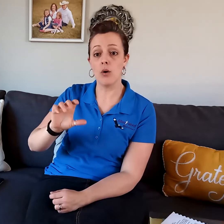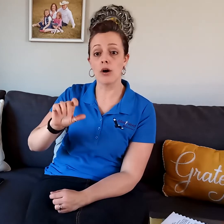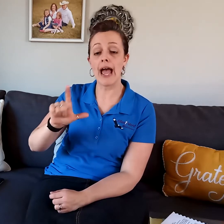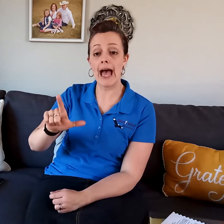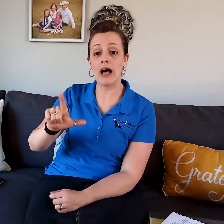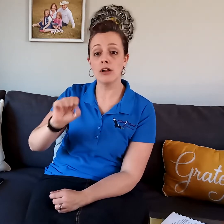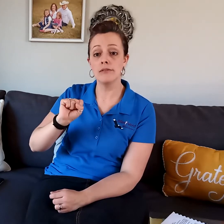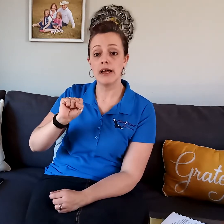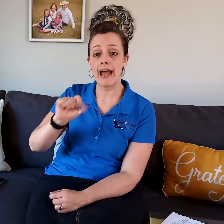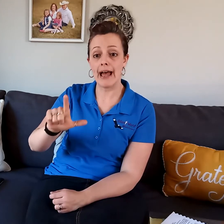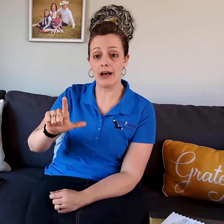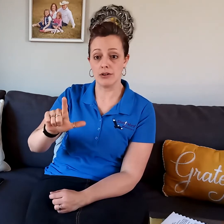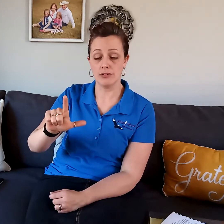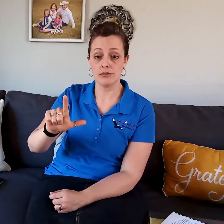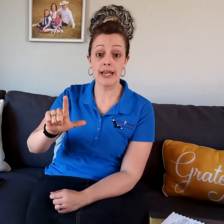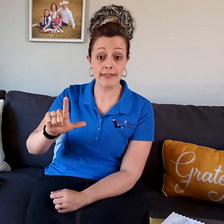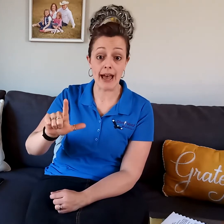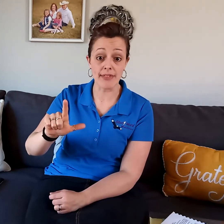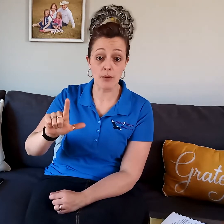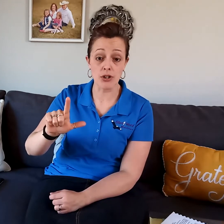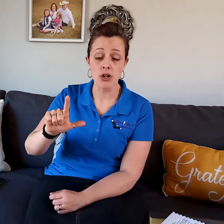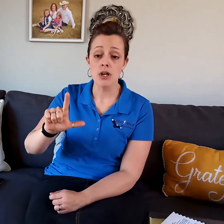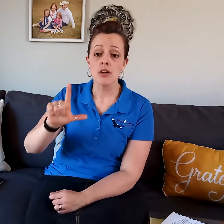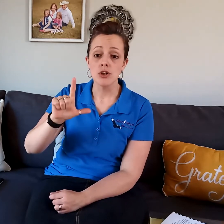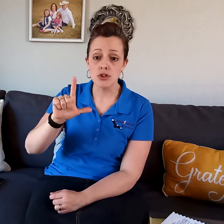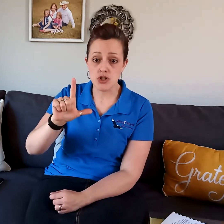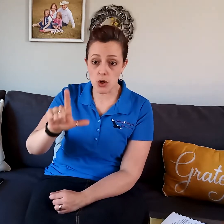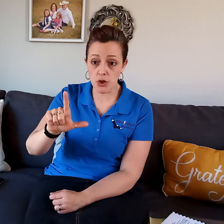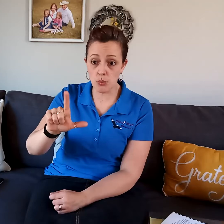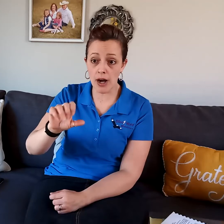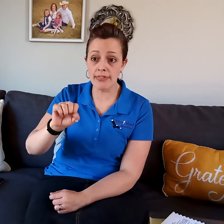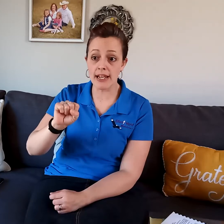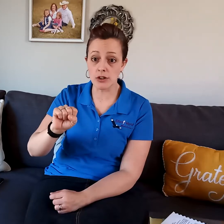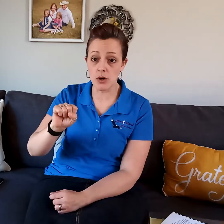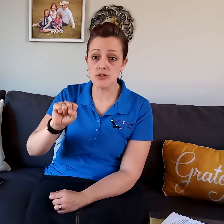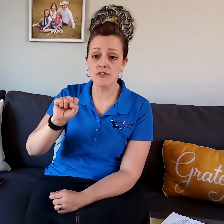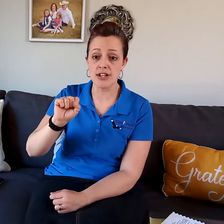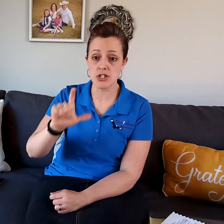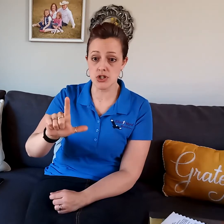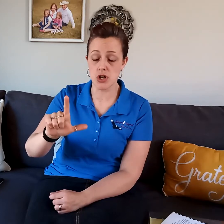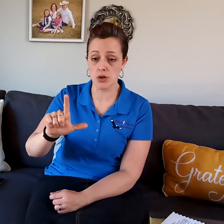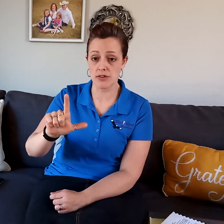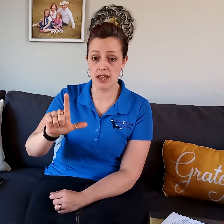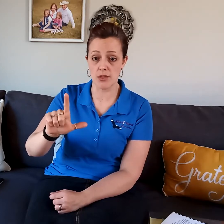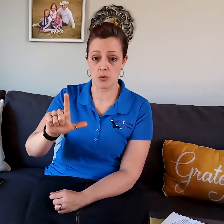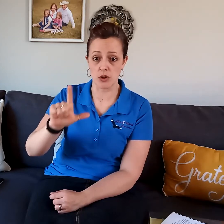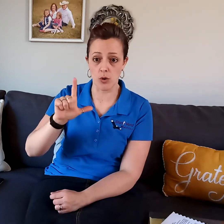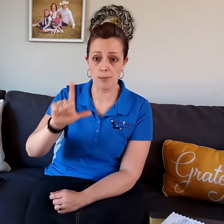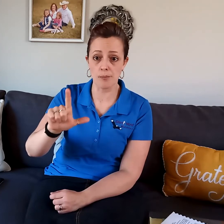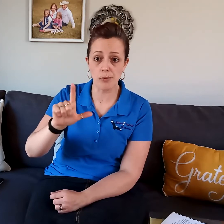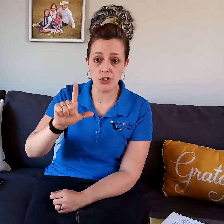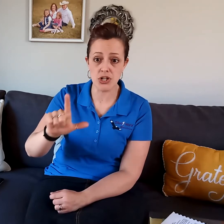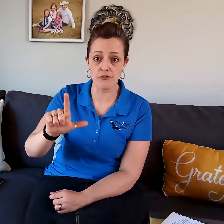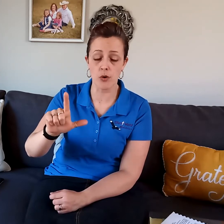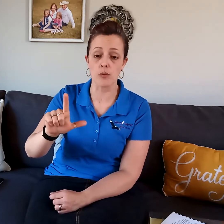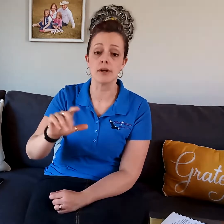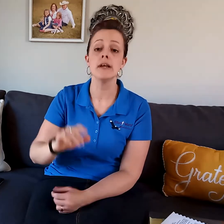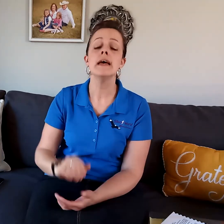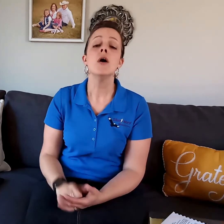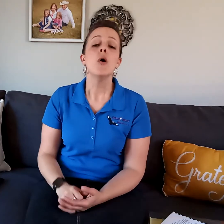or L-L, like that. They would show you one, then close their fist and show you the other one, or push it forward.